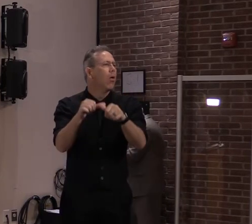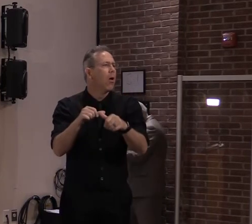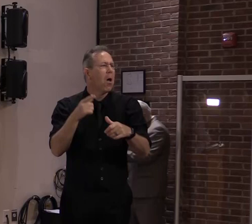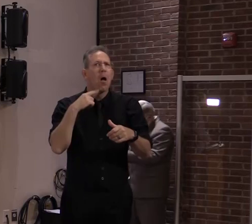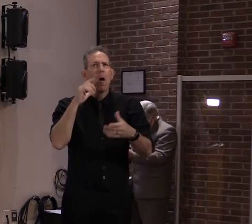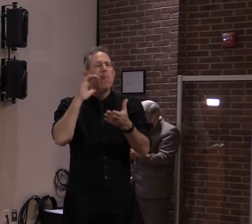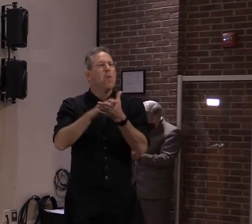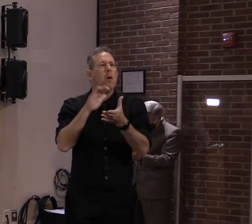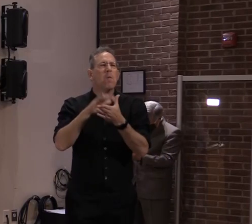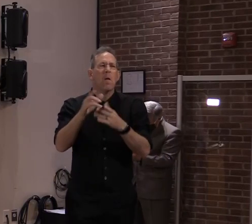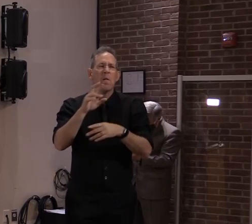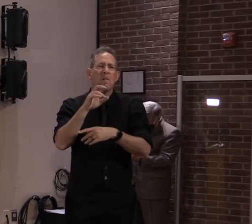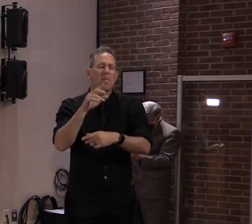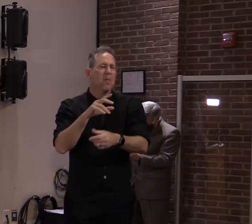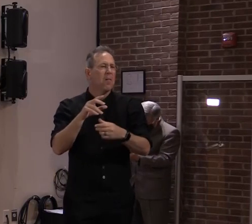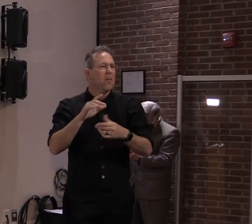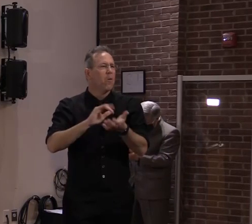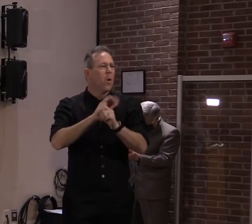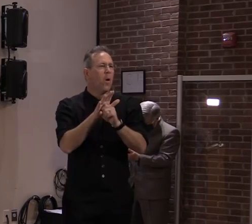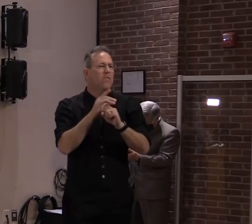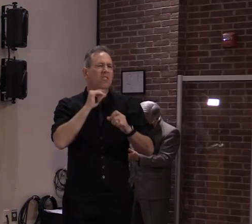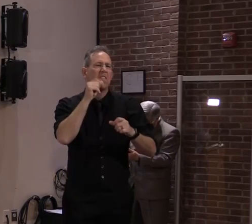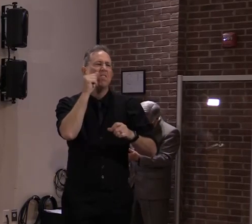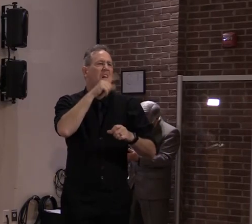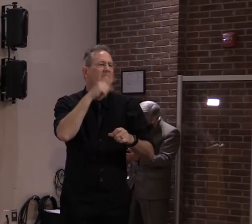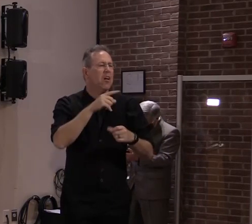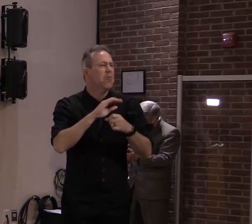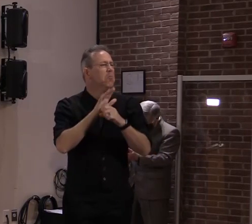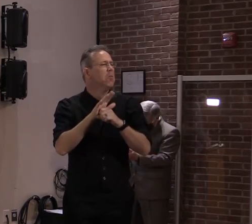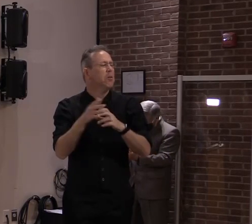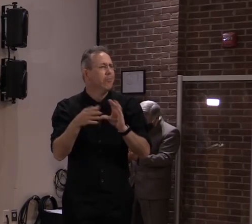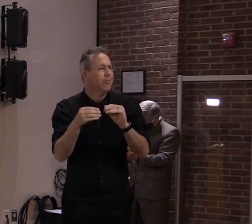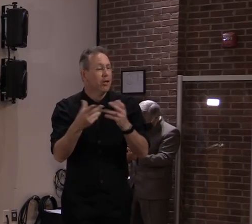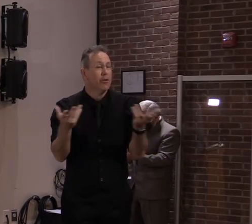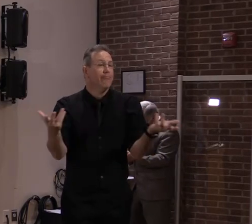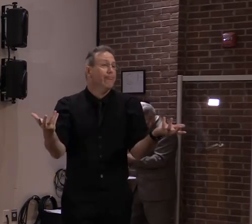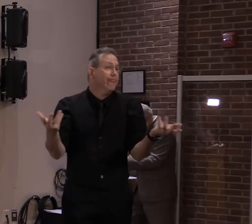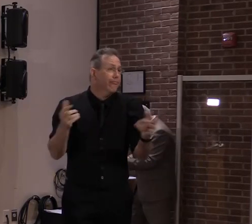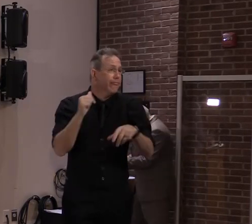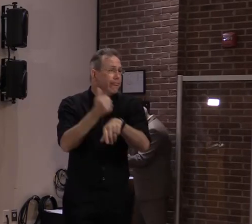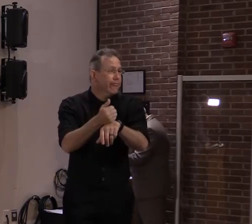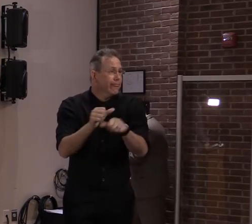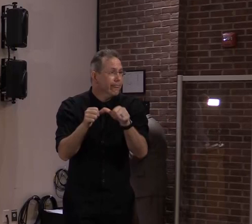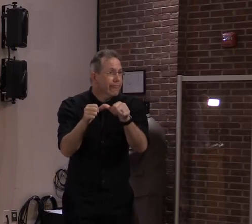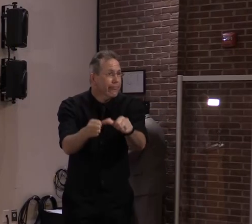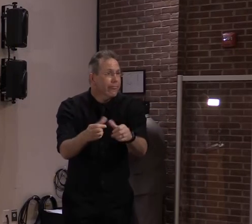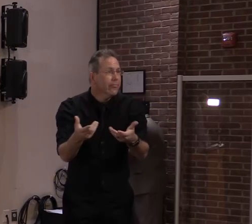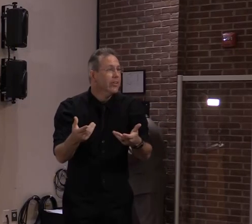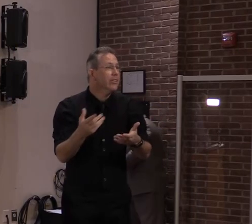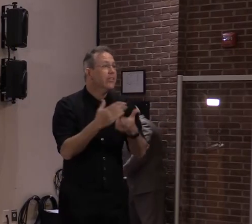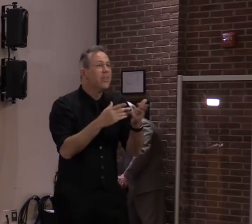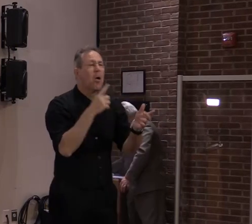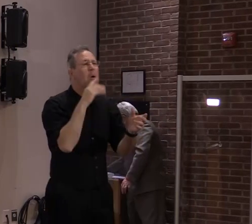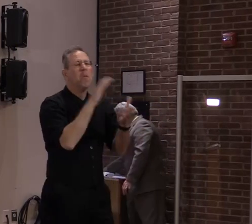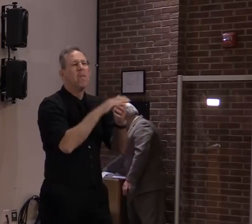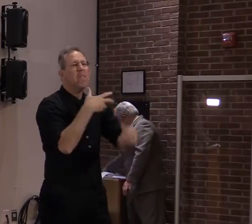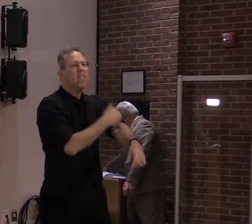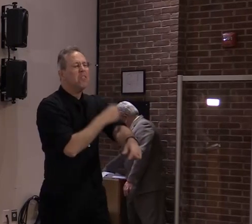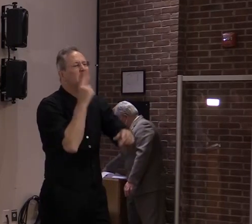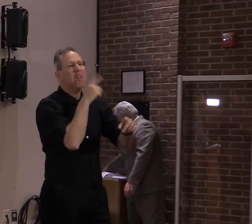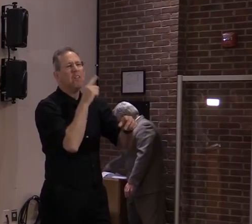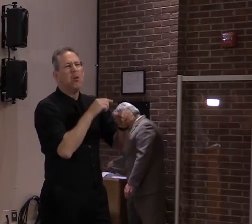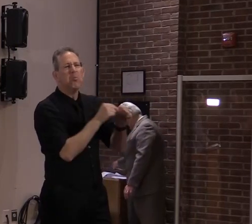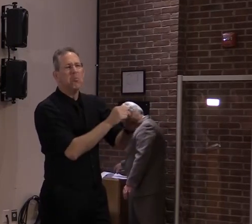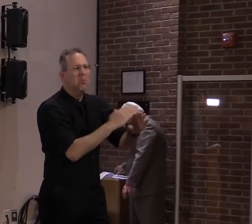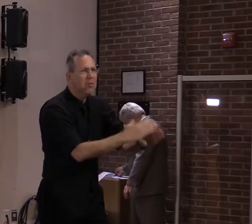kind of individual who's going to listen to reputable resource, whether it's us up here, whether it's you at VPR, or others